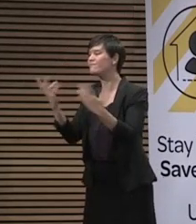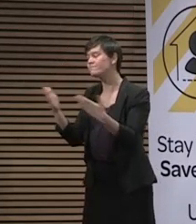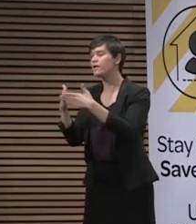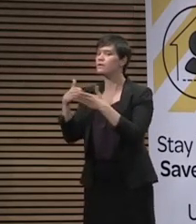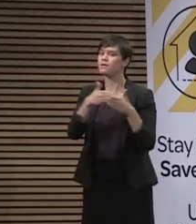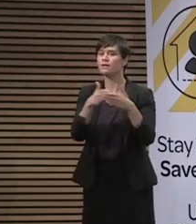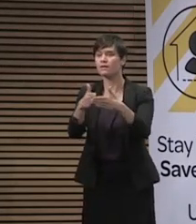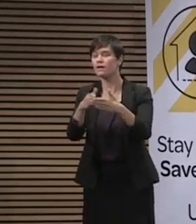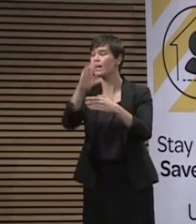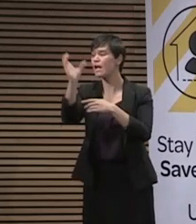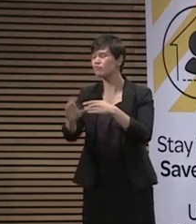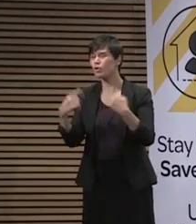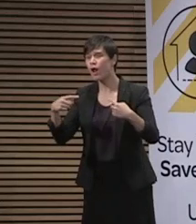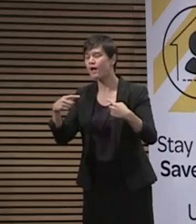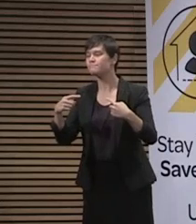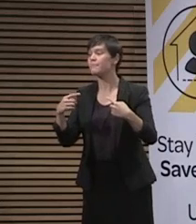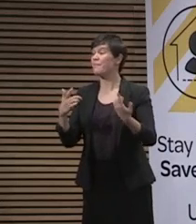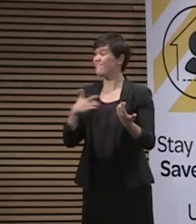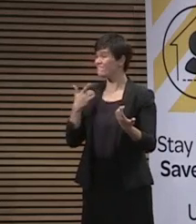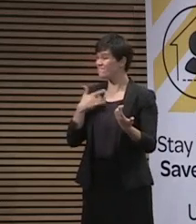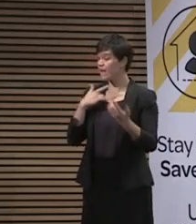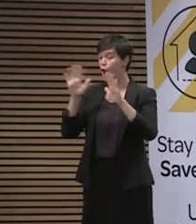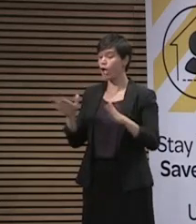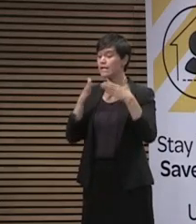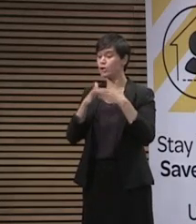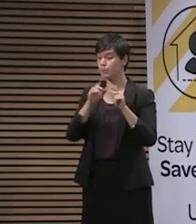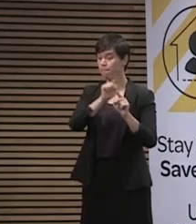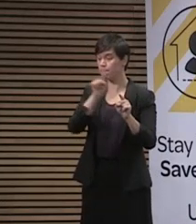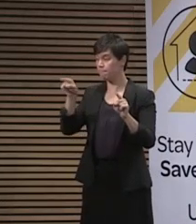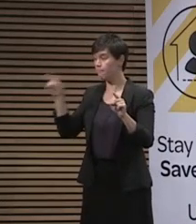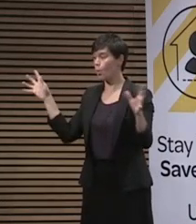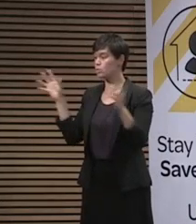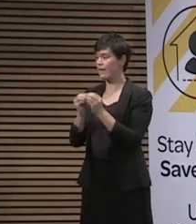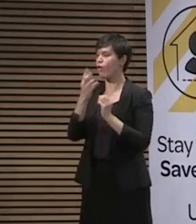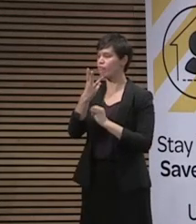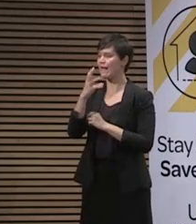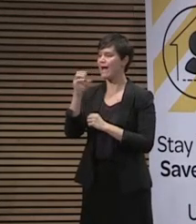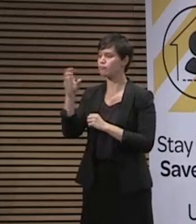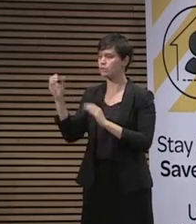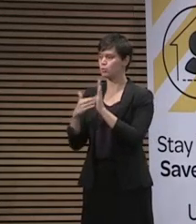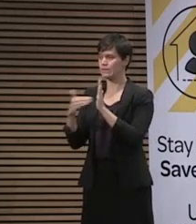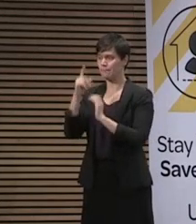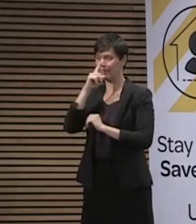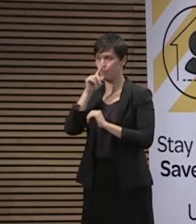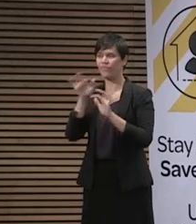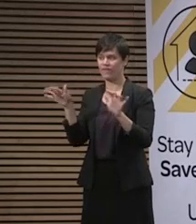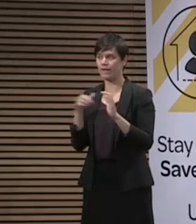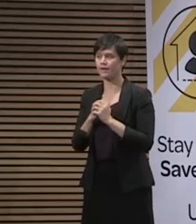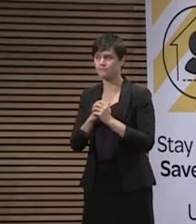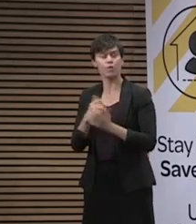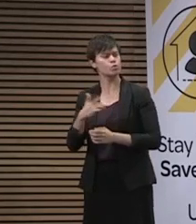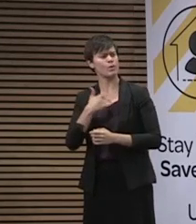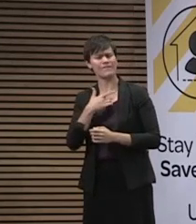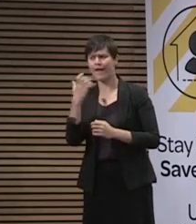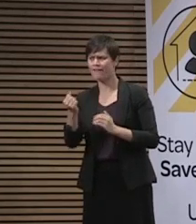that we have something in the order of 300 New Zealanders in that category. They're being treated as a high-risk group in terms of their exposure, given there are deaths